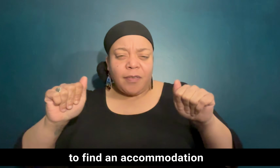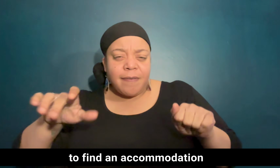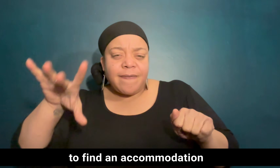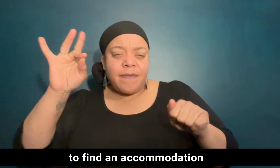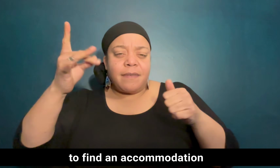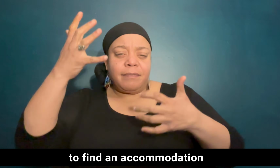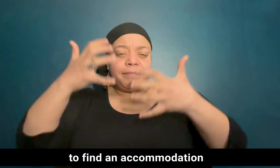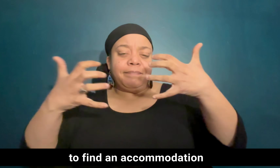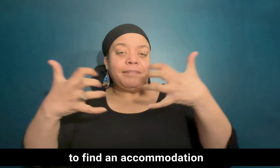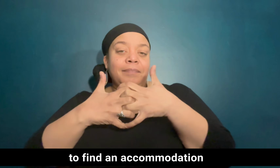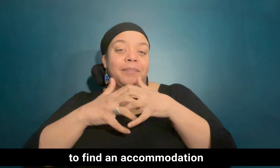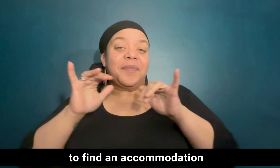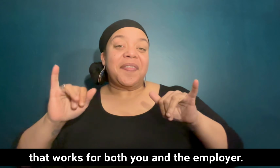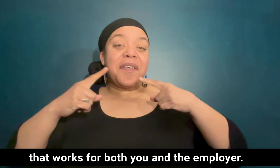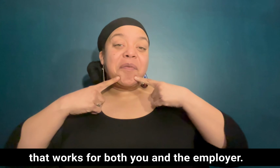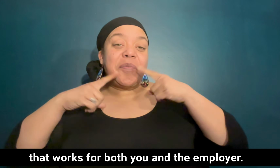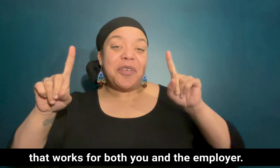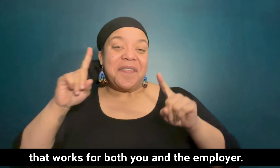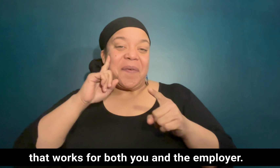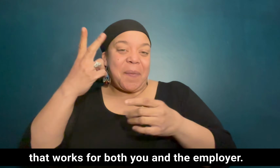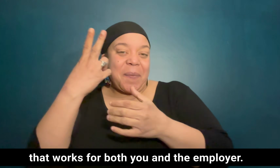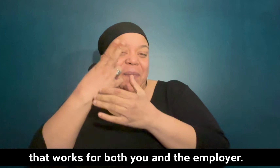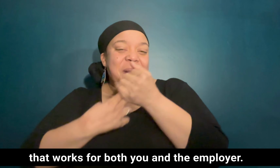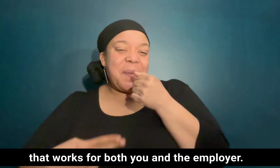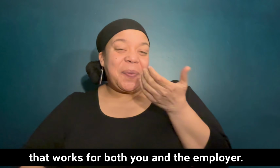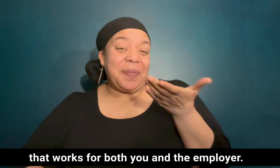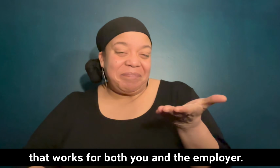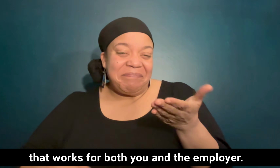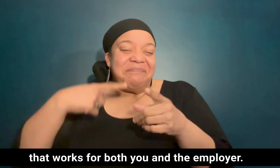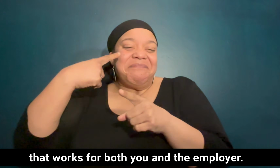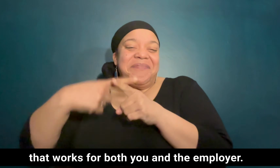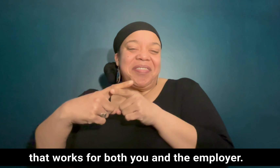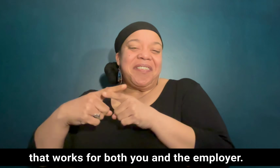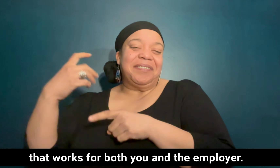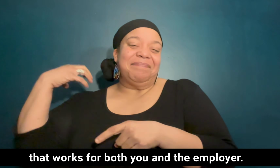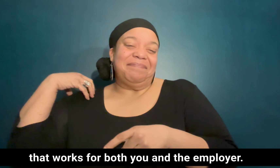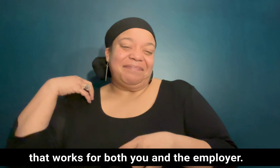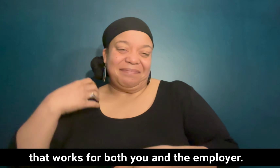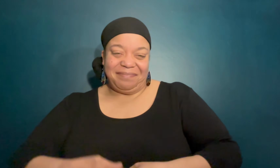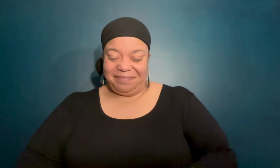to find an accommodation that works for both you and the employer.